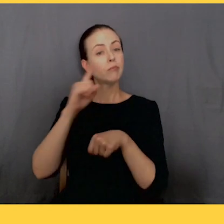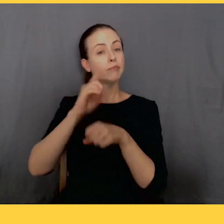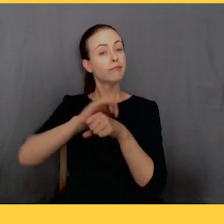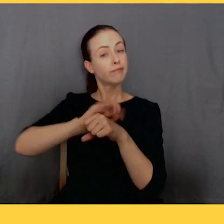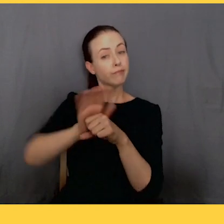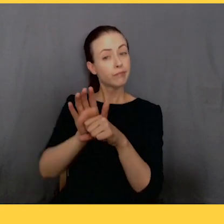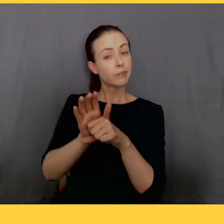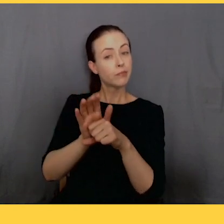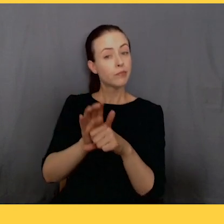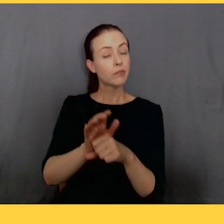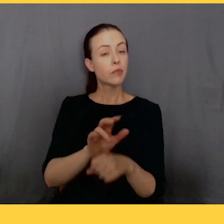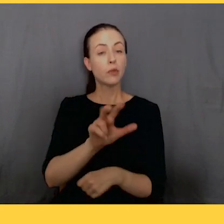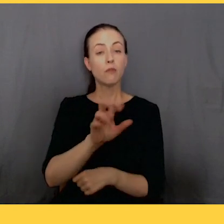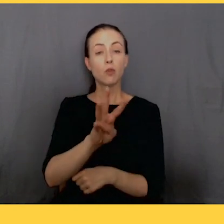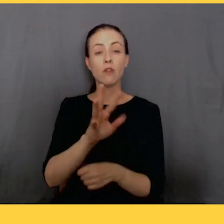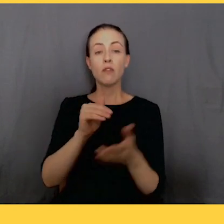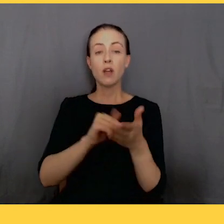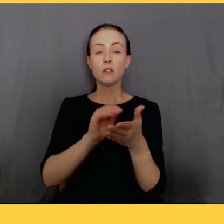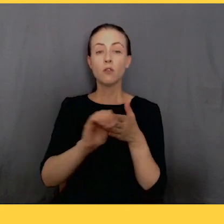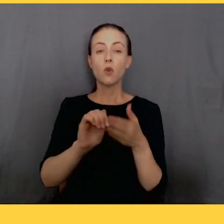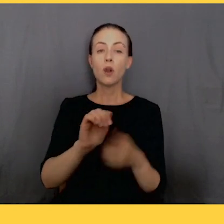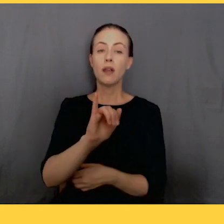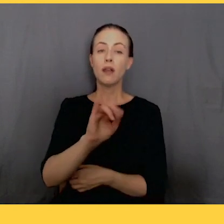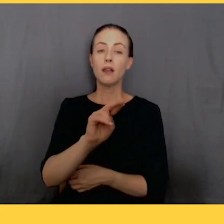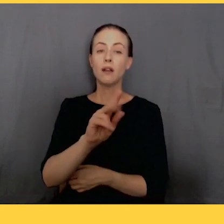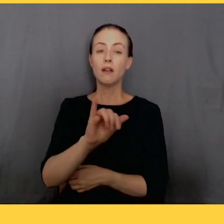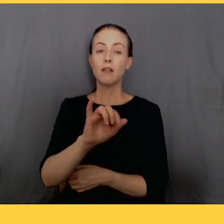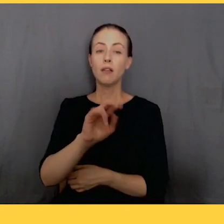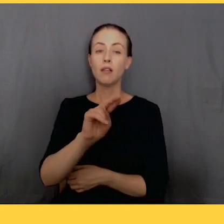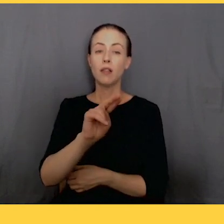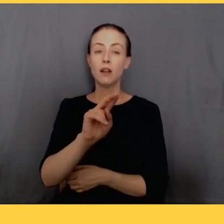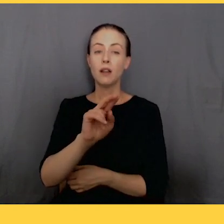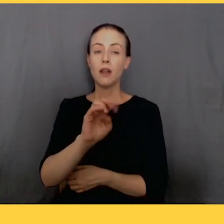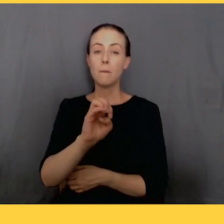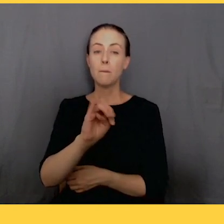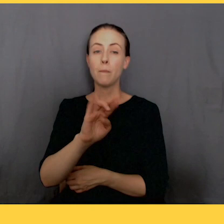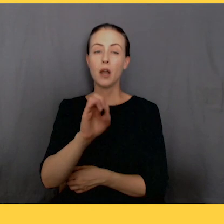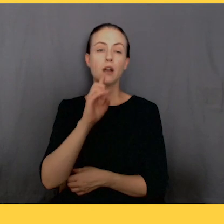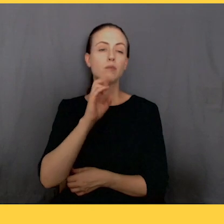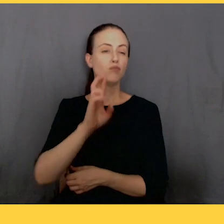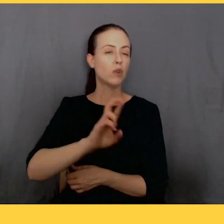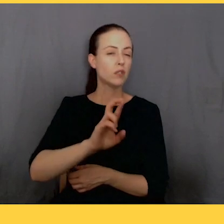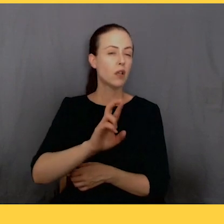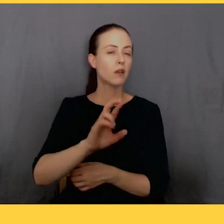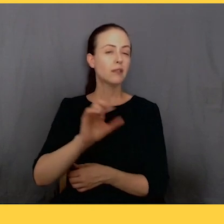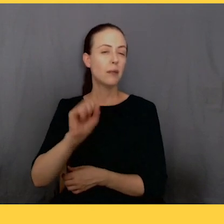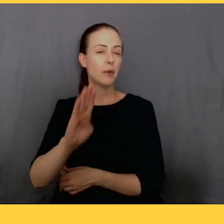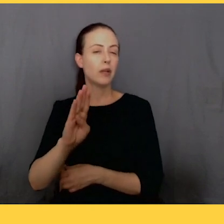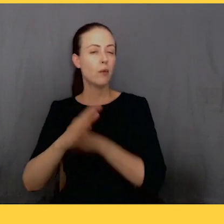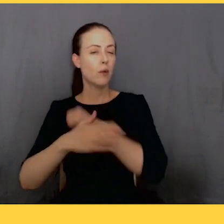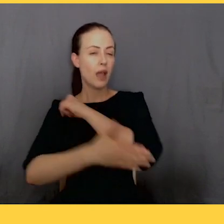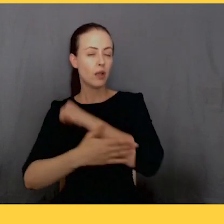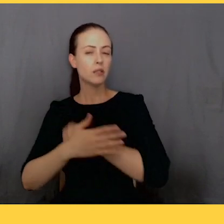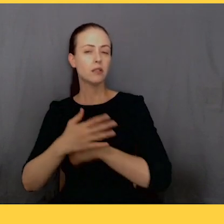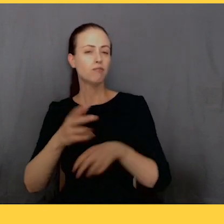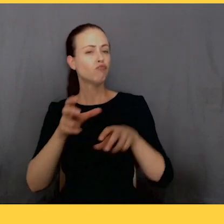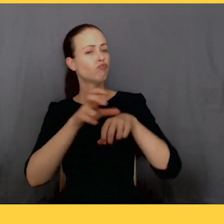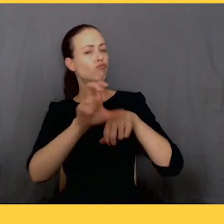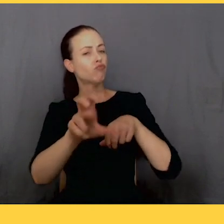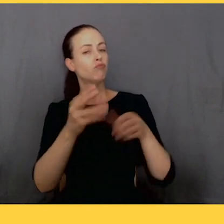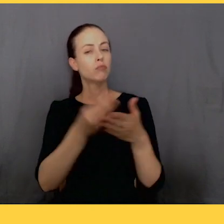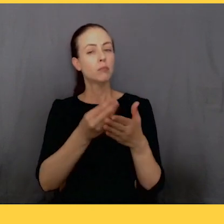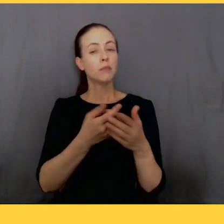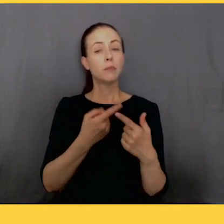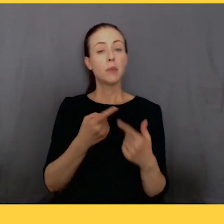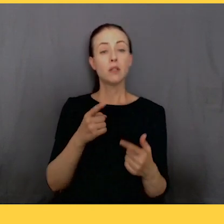the Inland Empire Community Foundation, which serves Riverside and San Bernardino counties. An additional $259,000 was donated